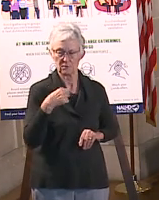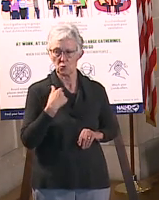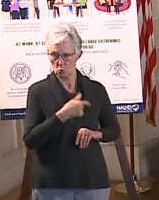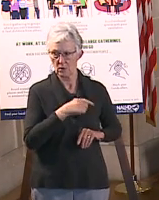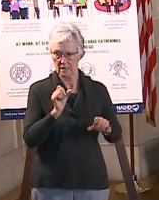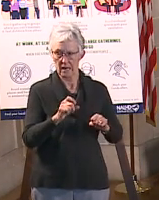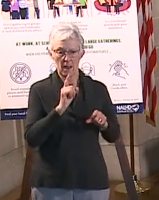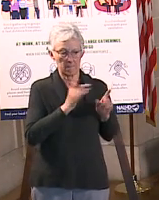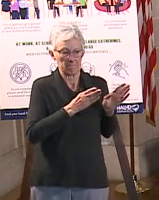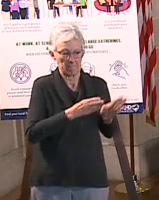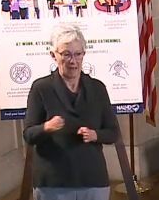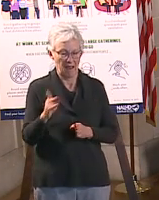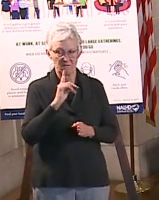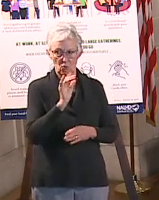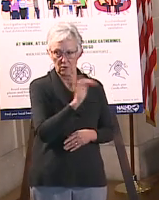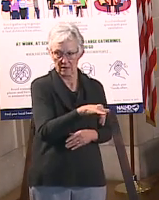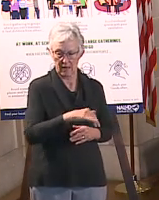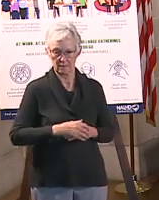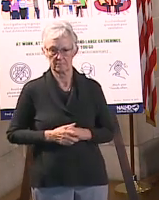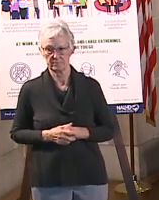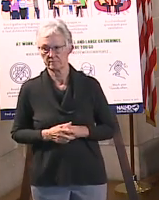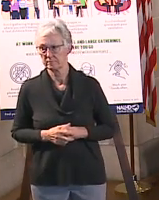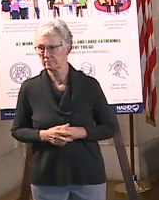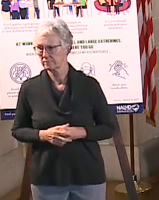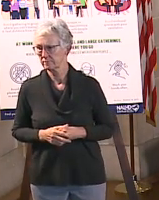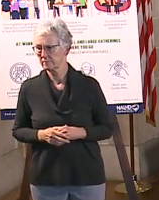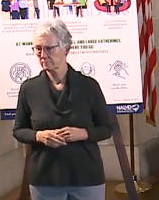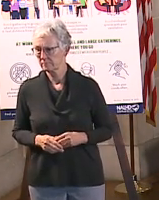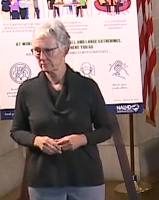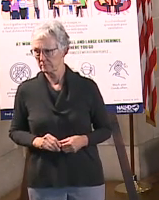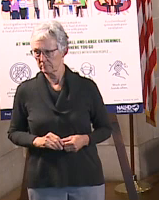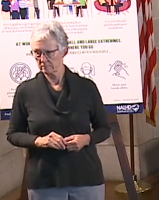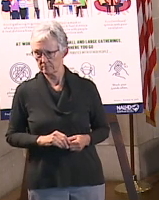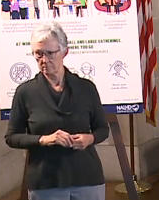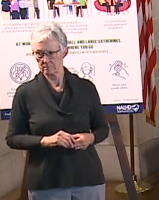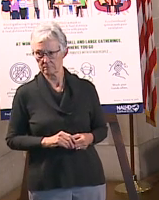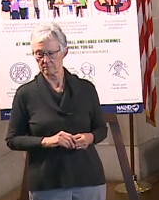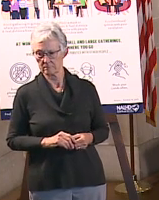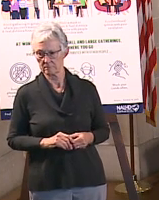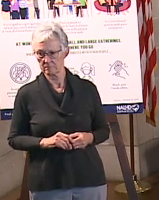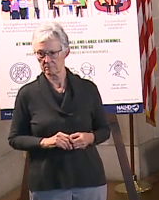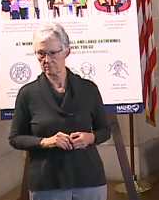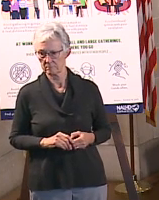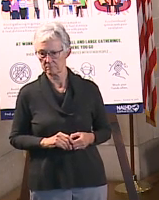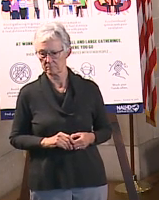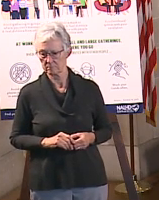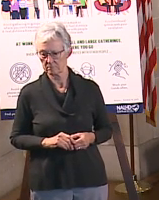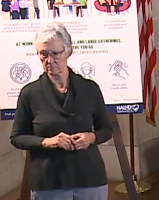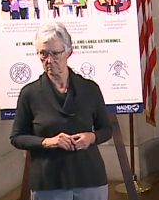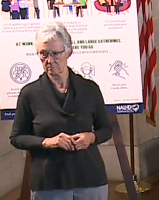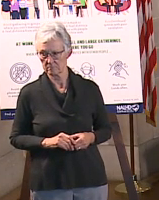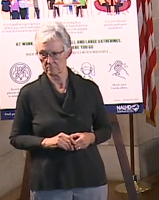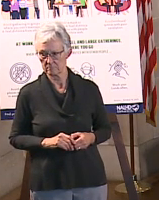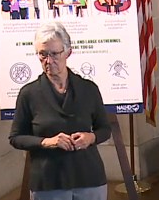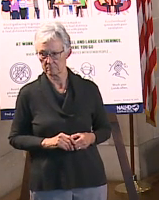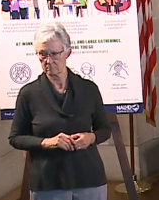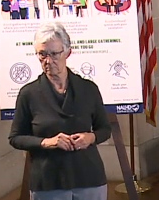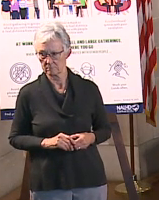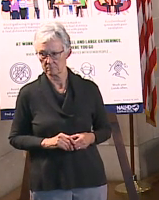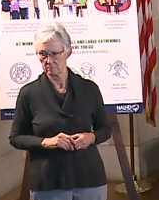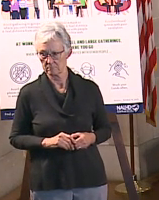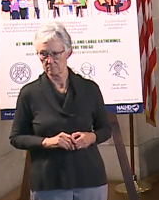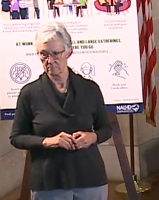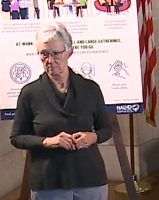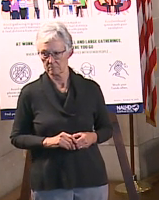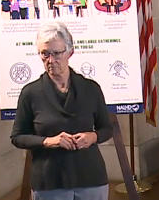to do that. Mark Balmer with KSND would like to know when Pfizer is going to send the next shipment of vaccine doses